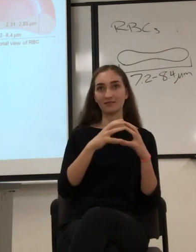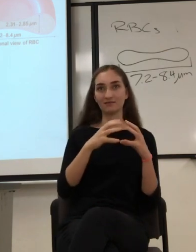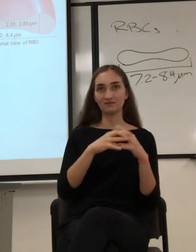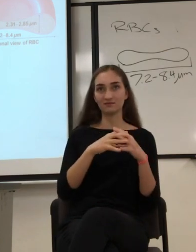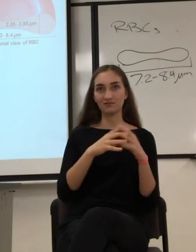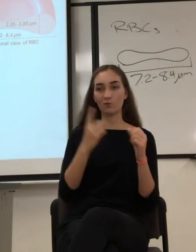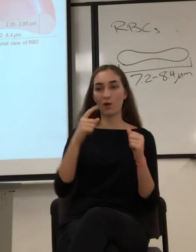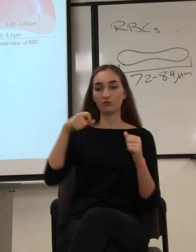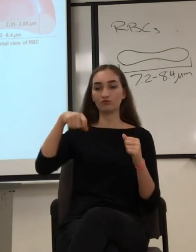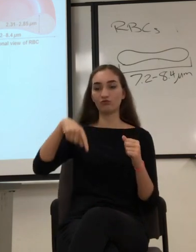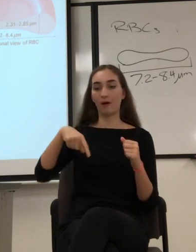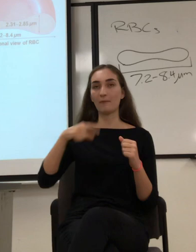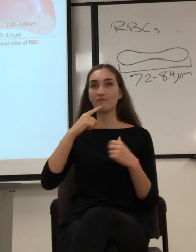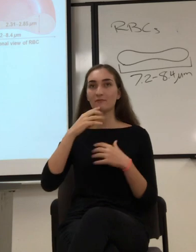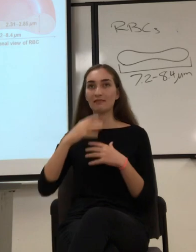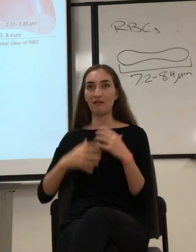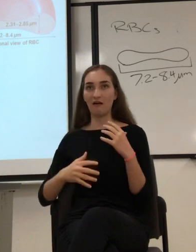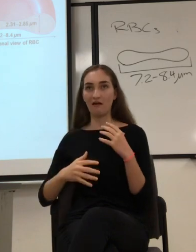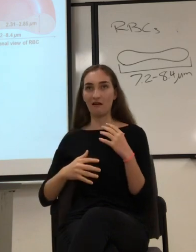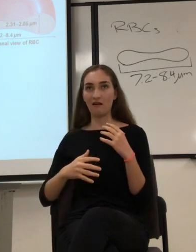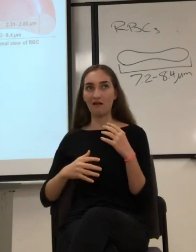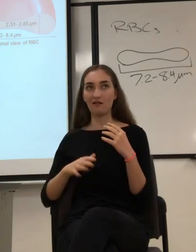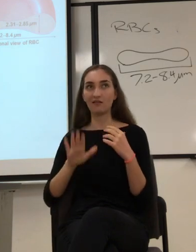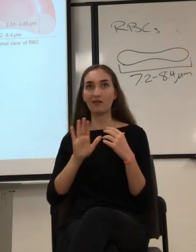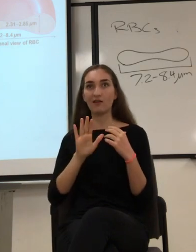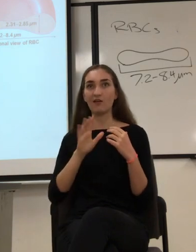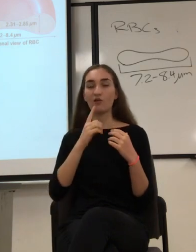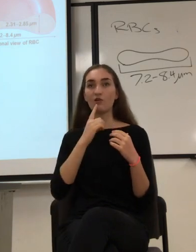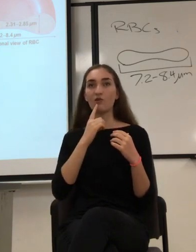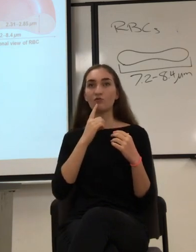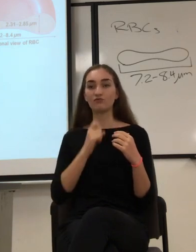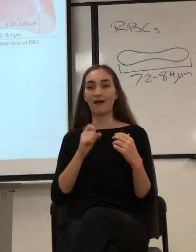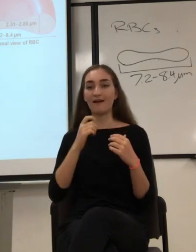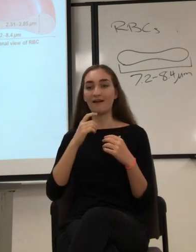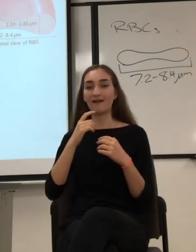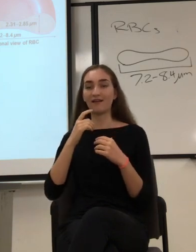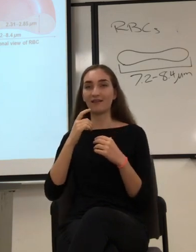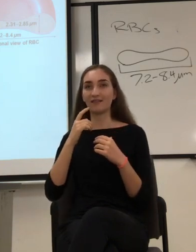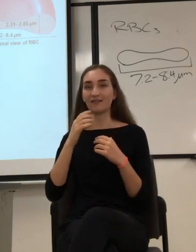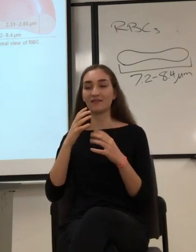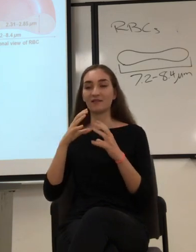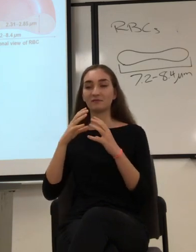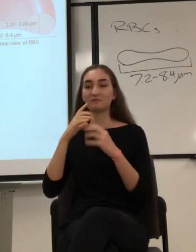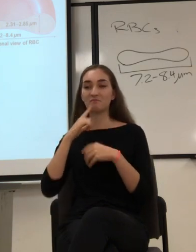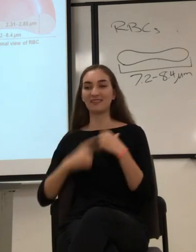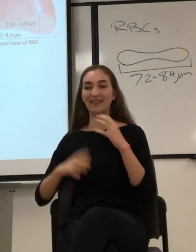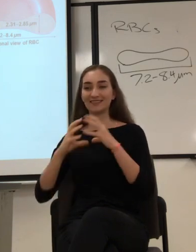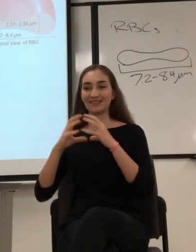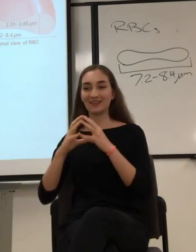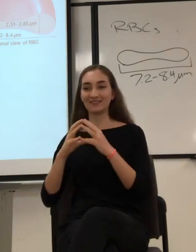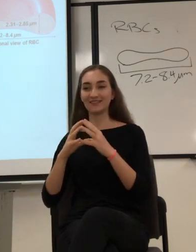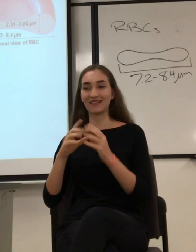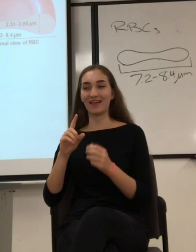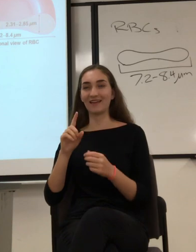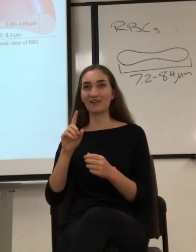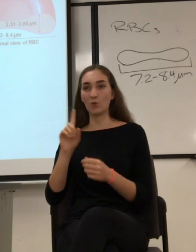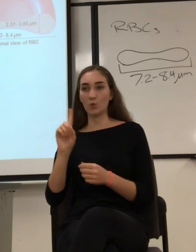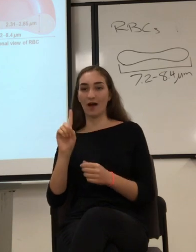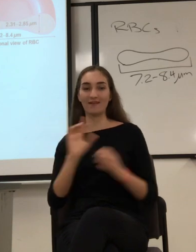red blood cells outnumber the white blood cells almost 1,000 to 1. So they're hard to find. I don't know if you can see these little